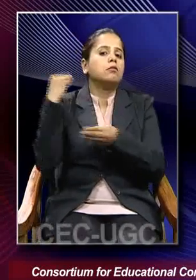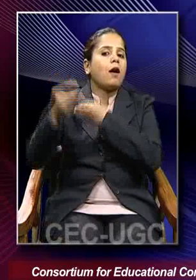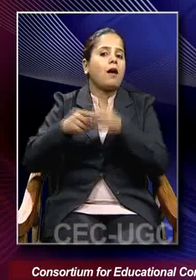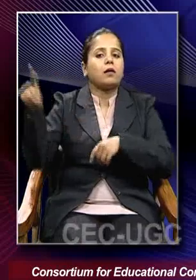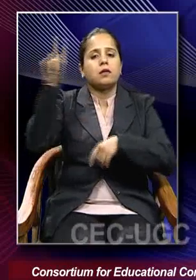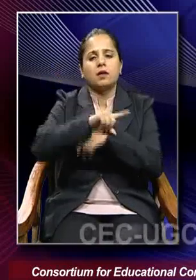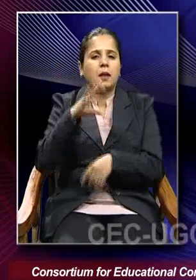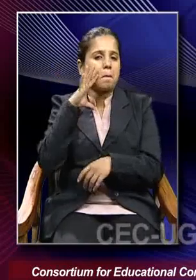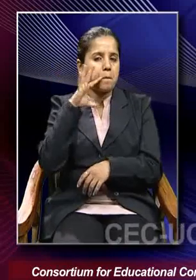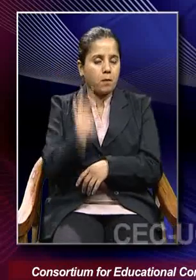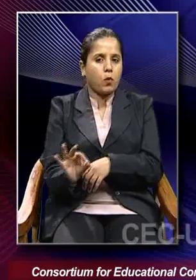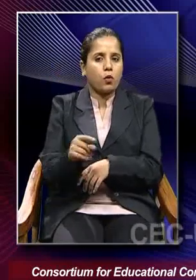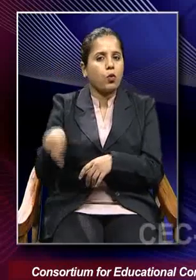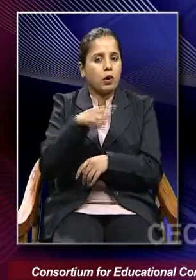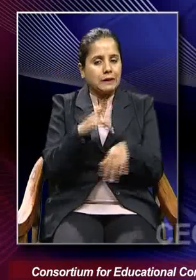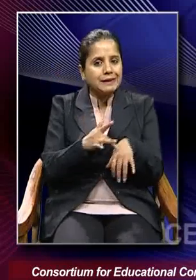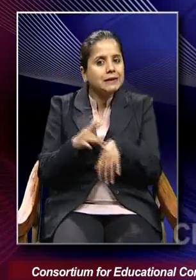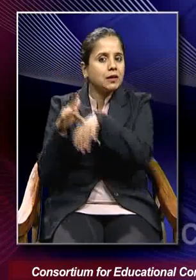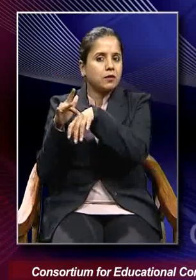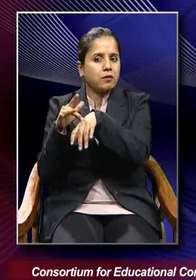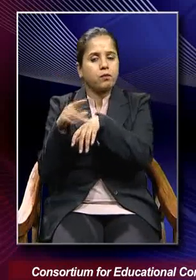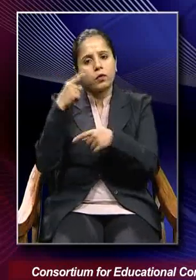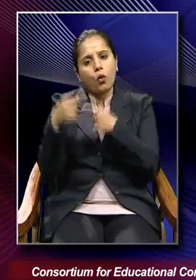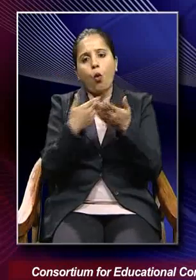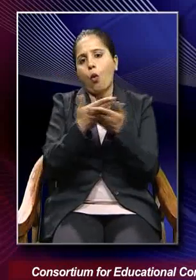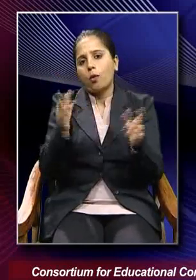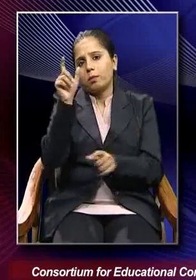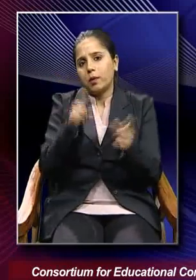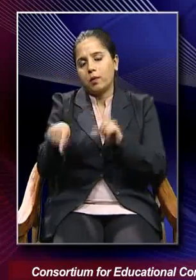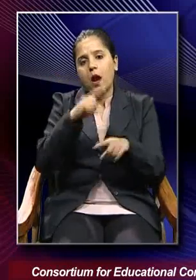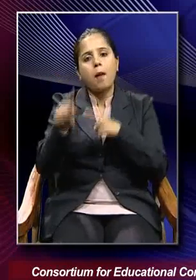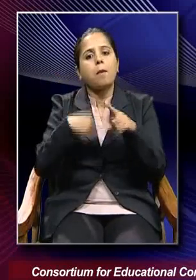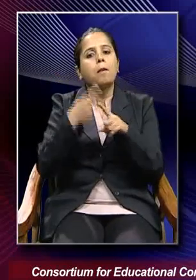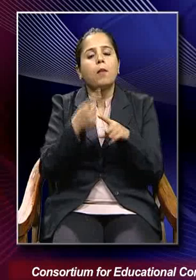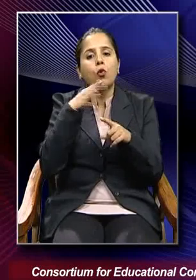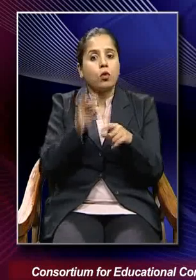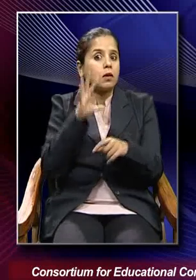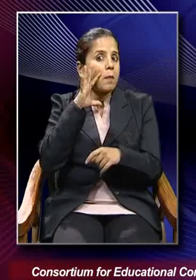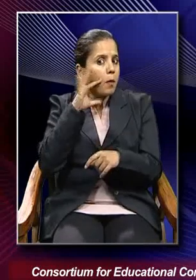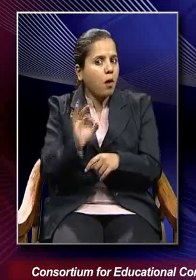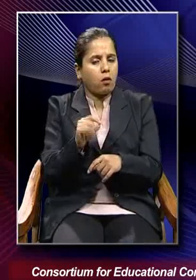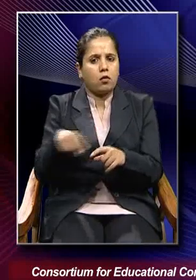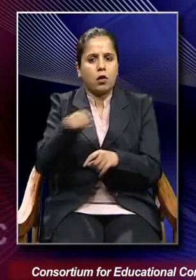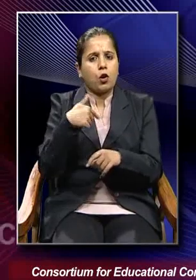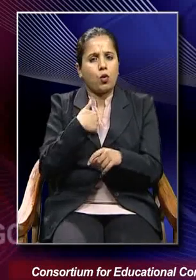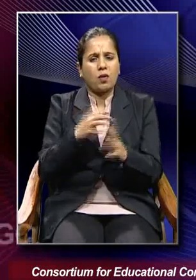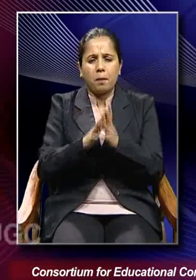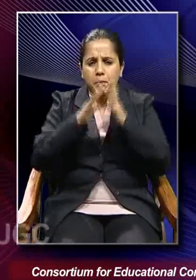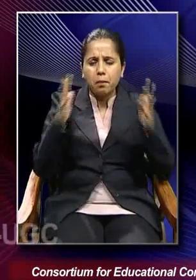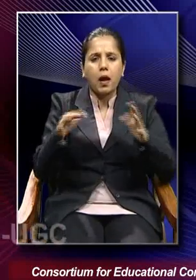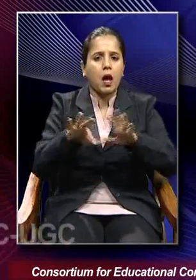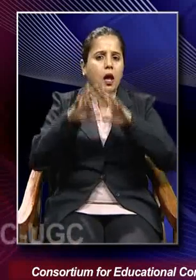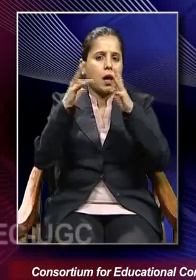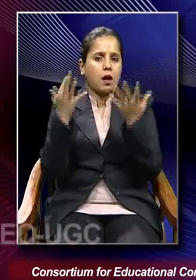very important to sensitize everyone about the significance of our great